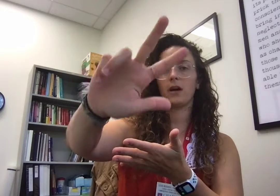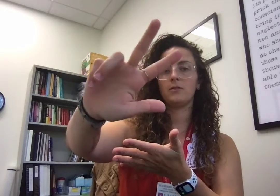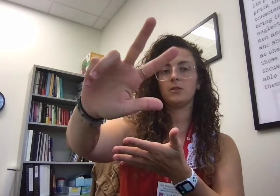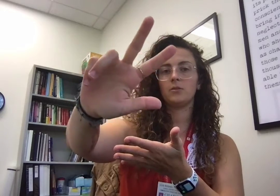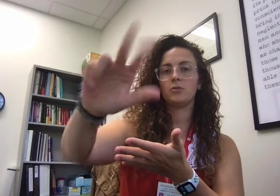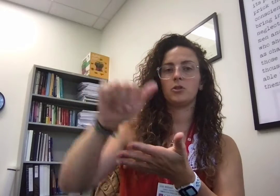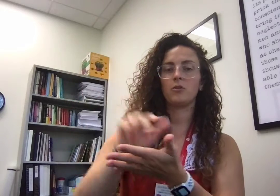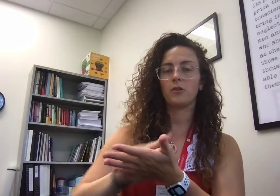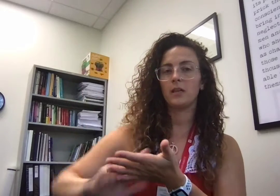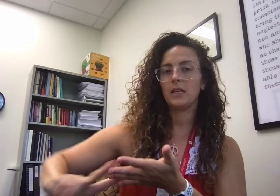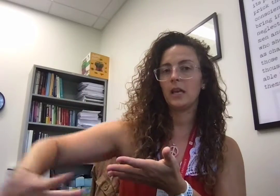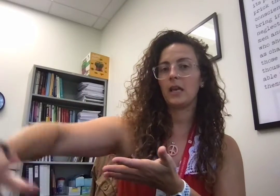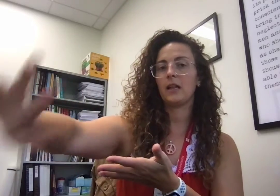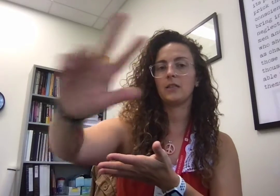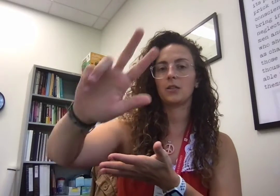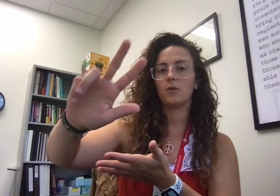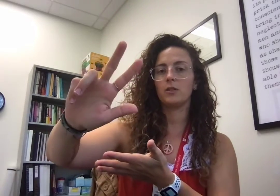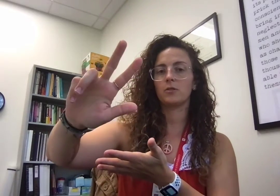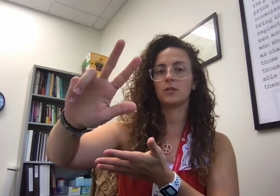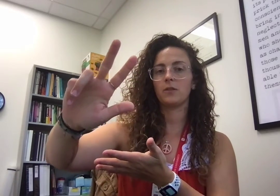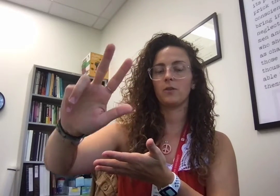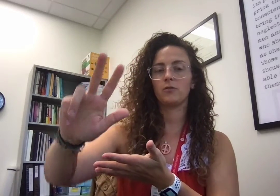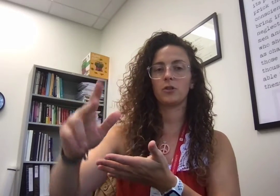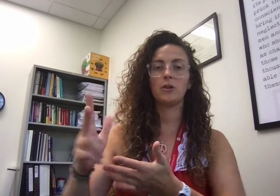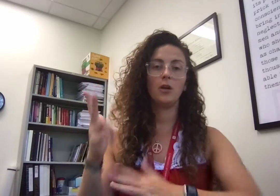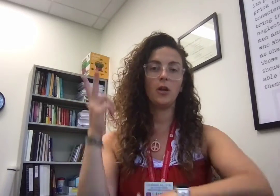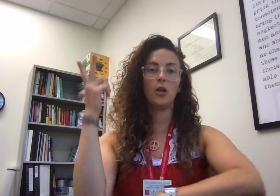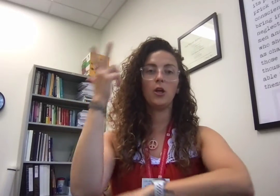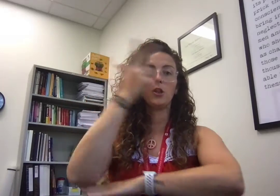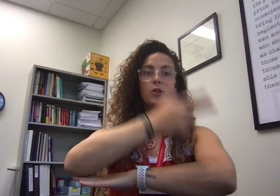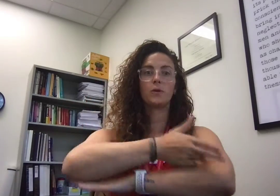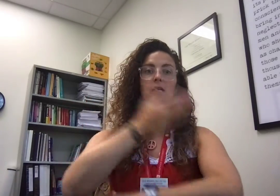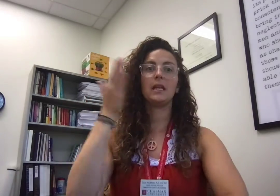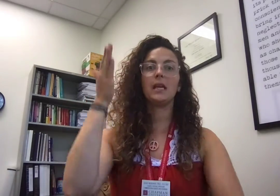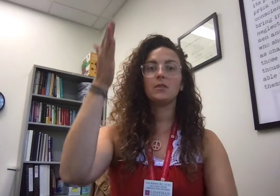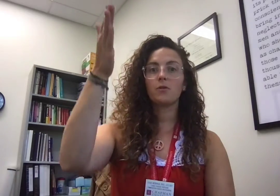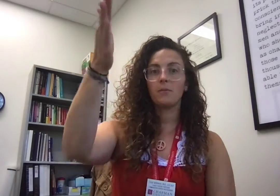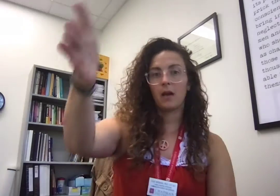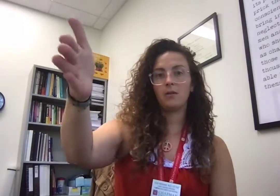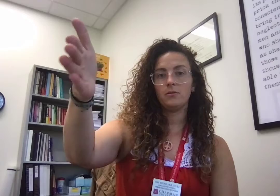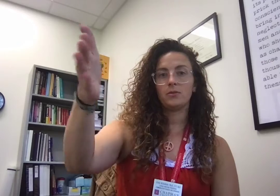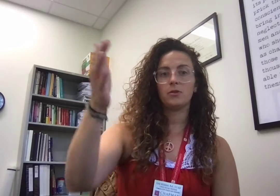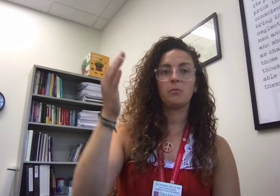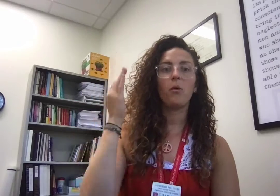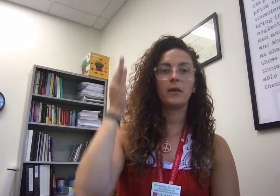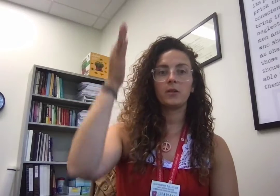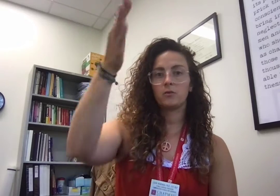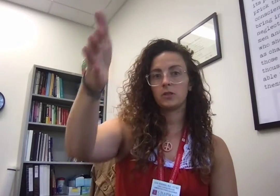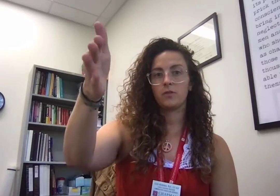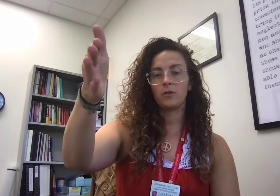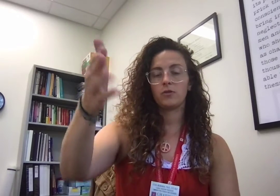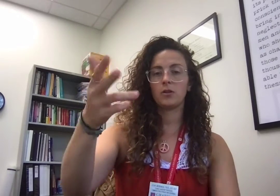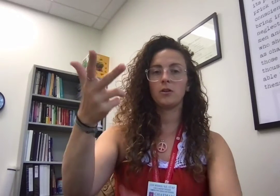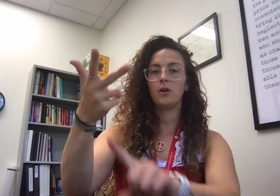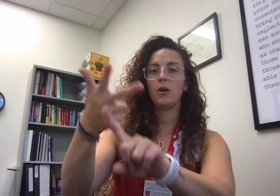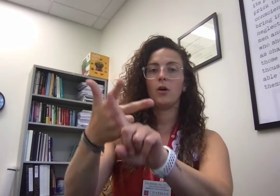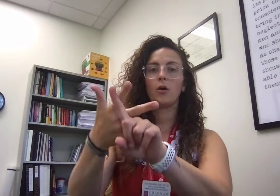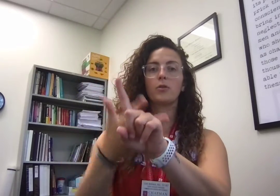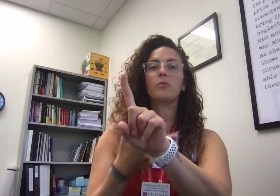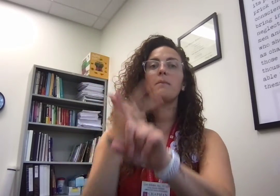around to show you're indicating that it's going towards the future. 3 days from now, so just pointing towards the future, or 3